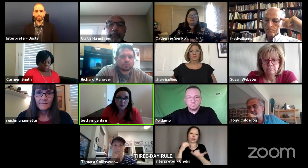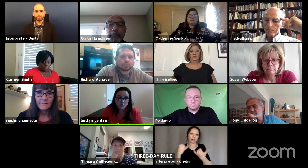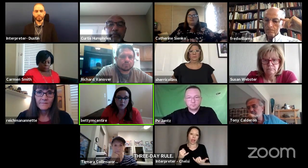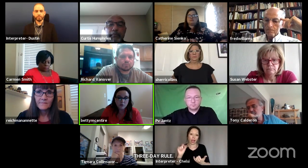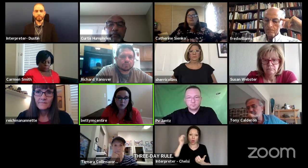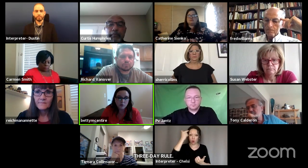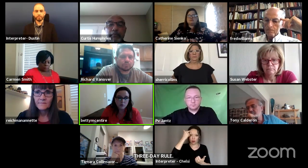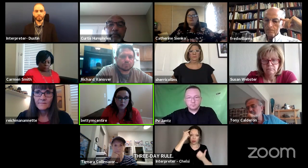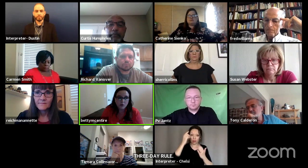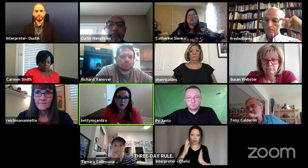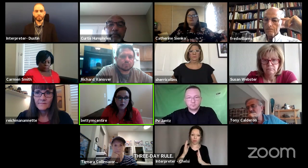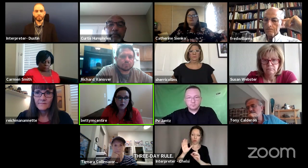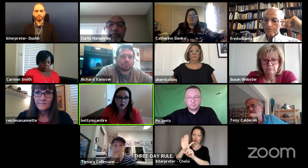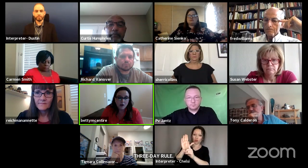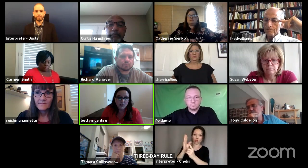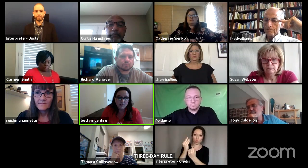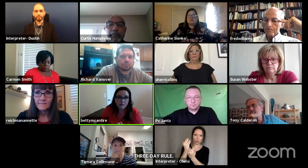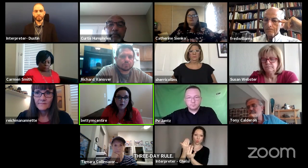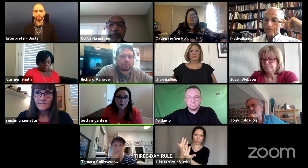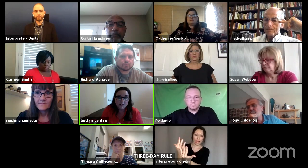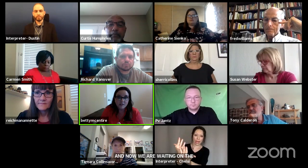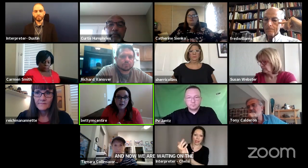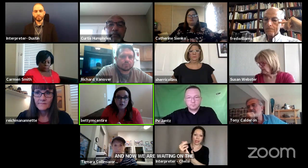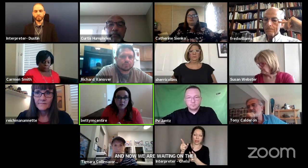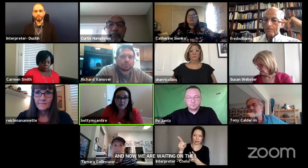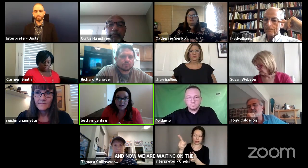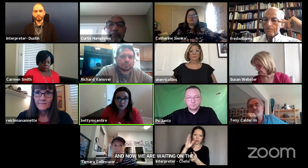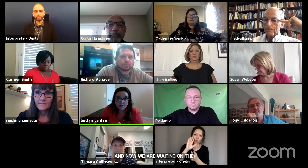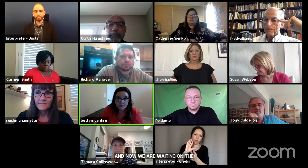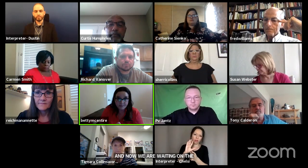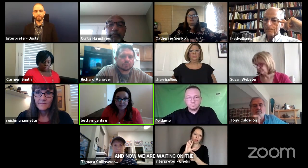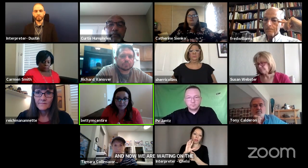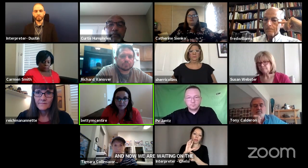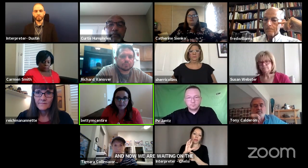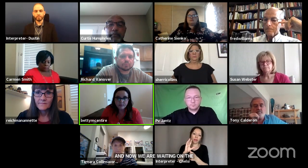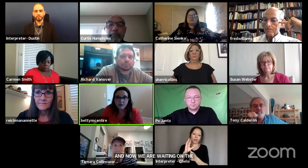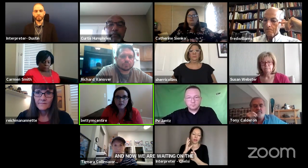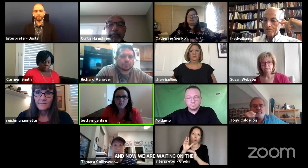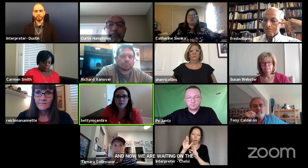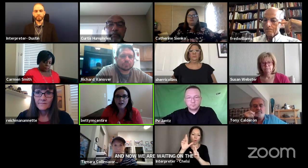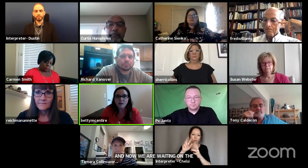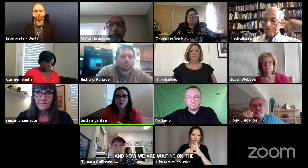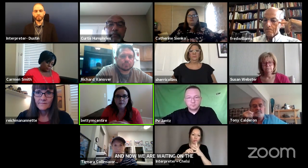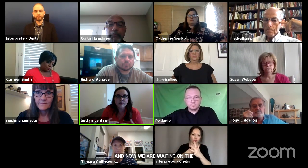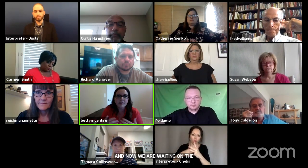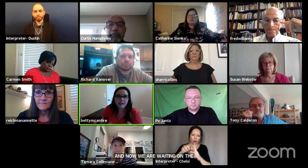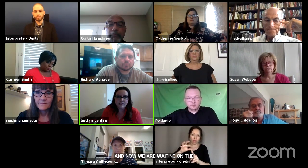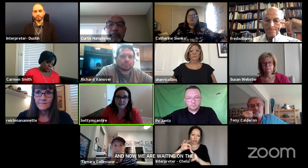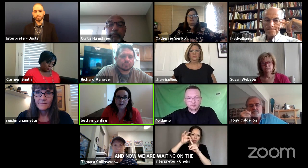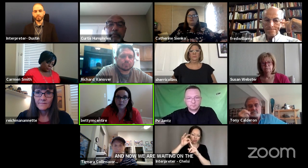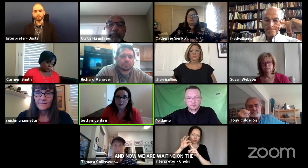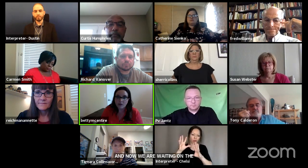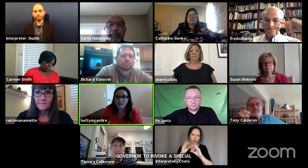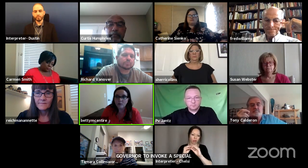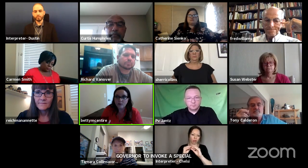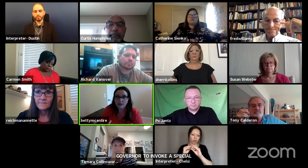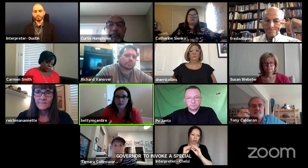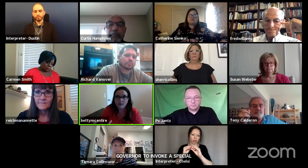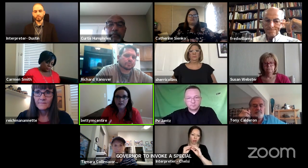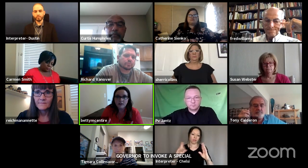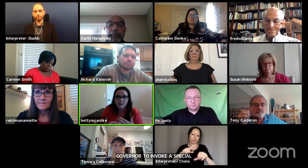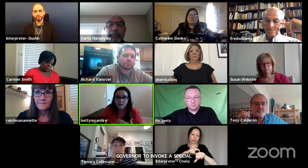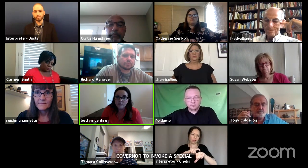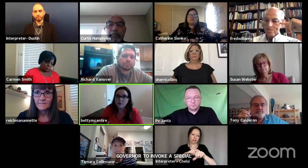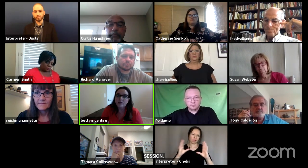governor to invoke a special session. So that will be the next step whenever